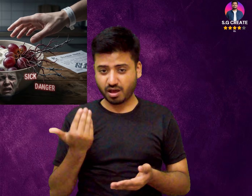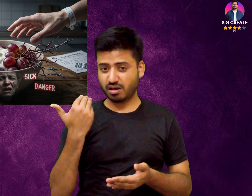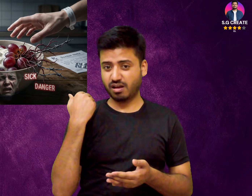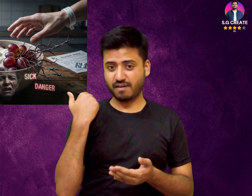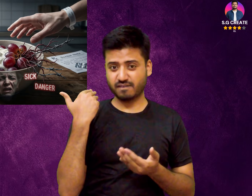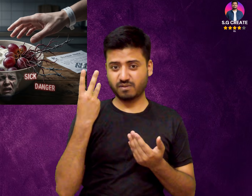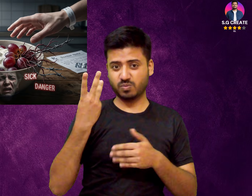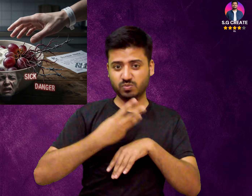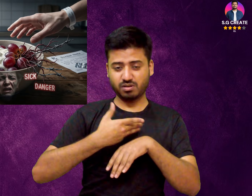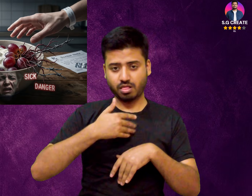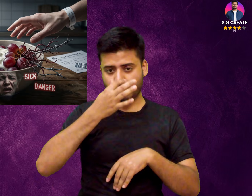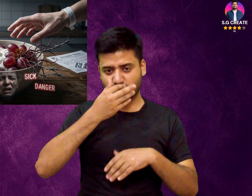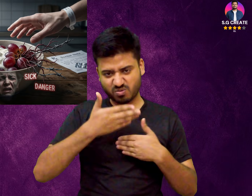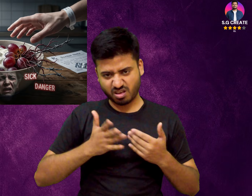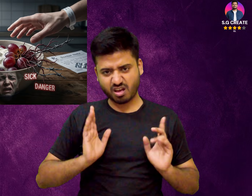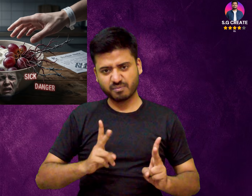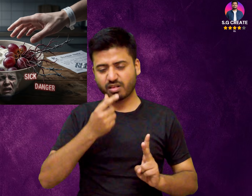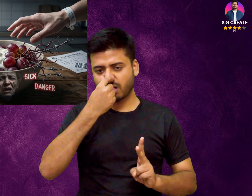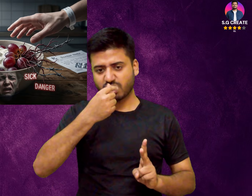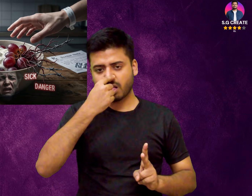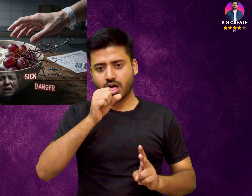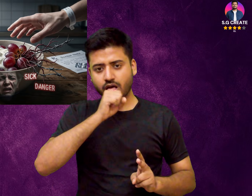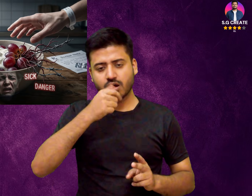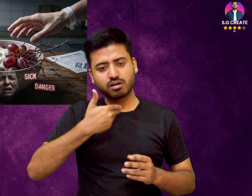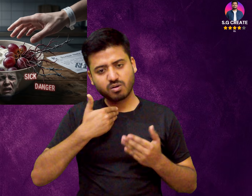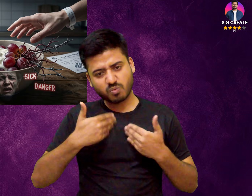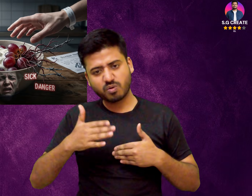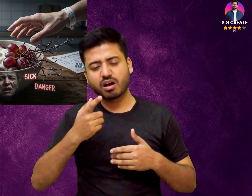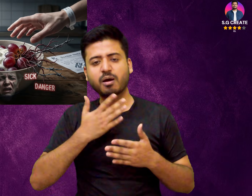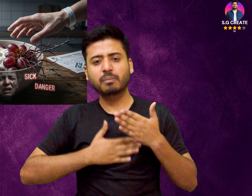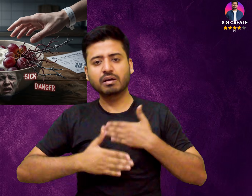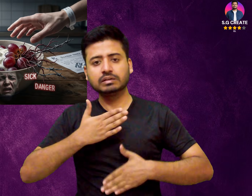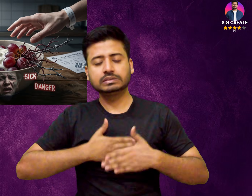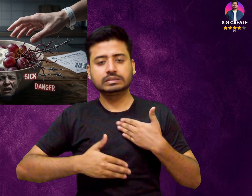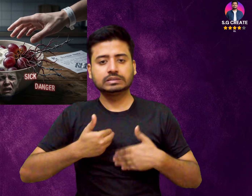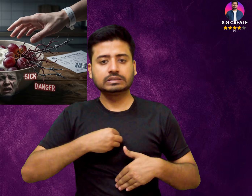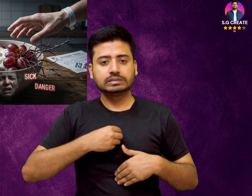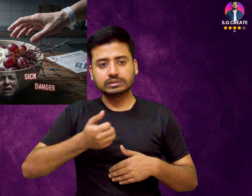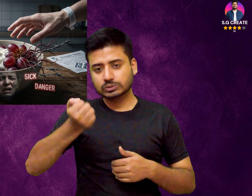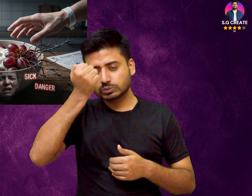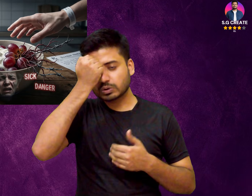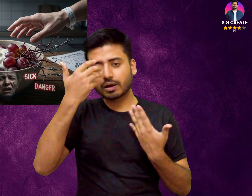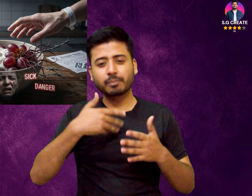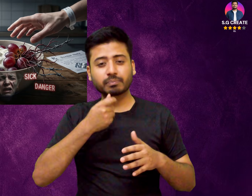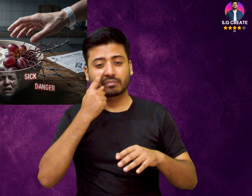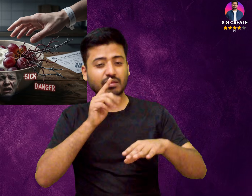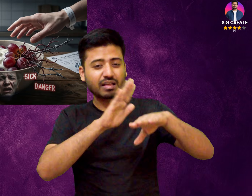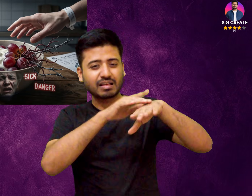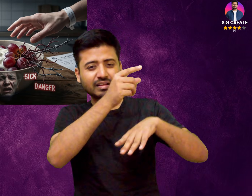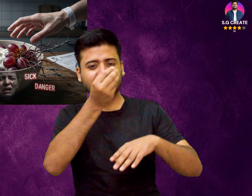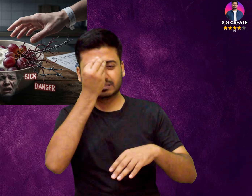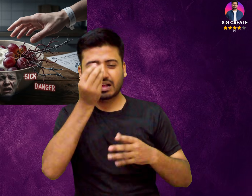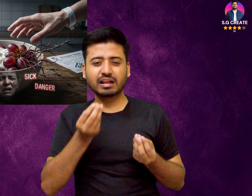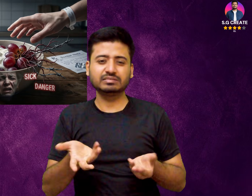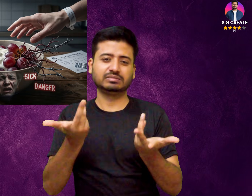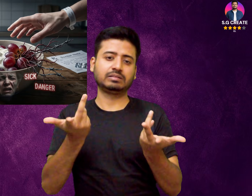If grapes are eaten with milk rather than curd, the acids in the fruit can curdle the milk protein, leading to gastrointestinal pain